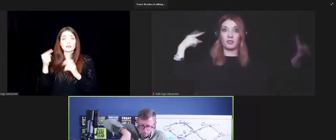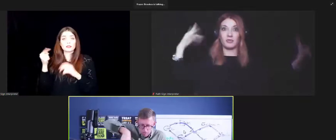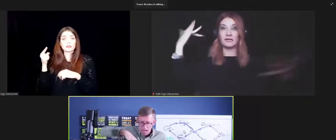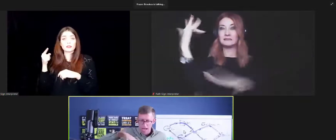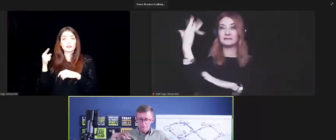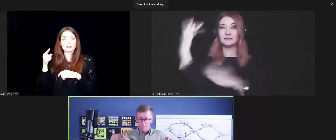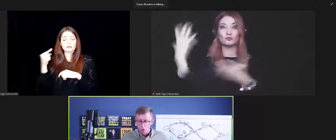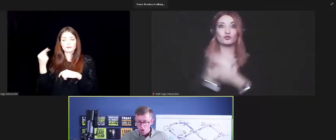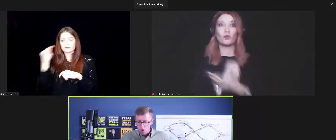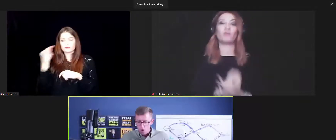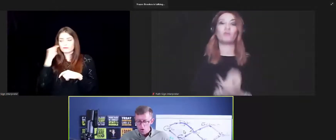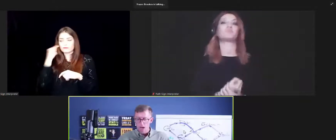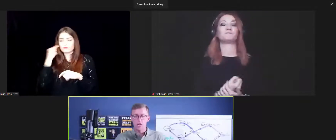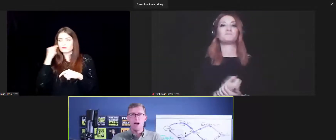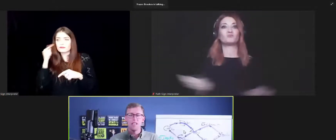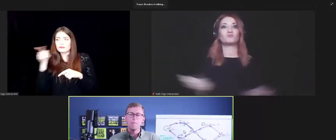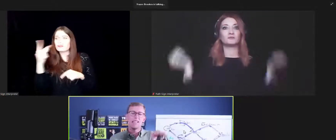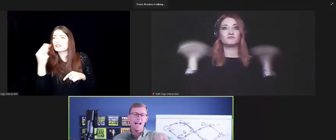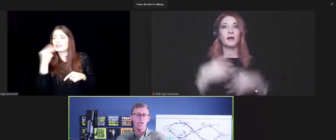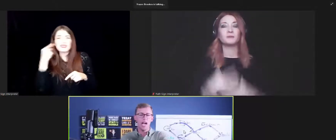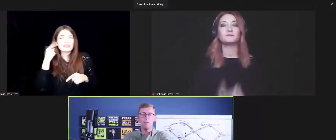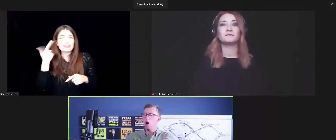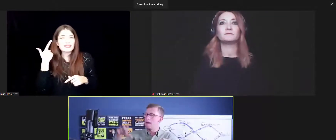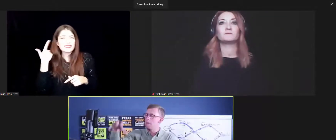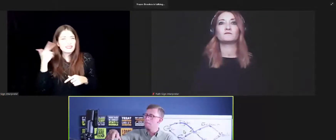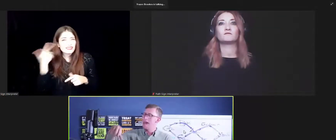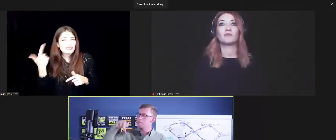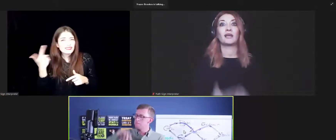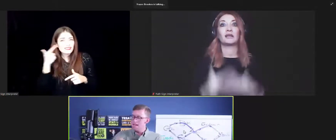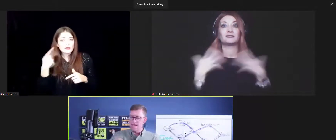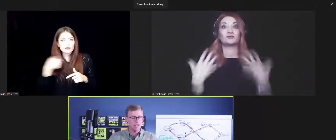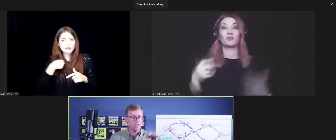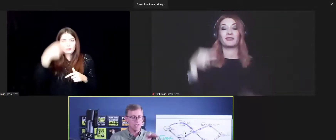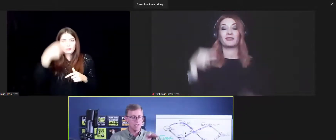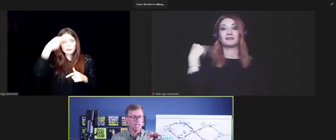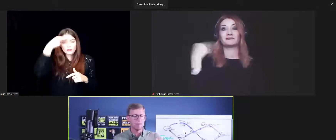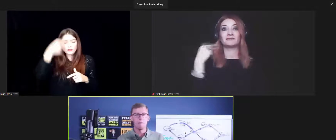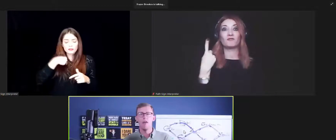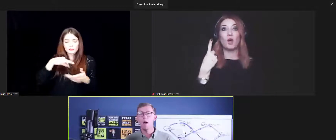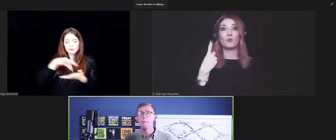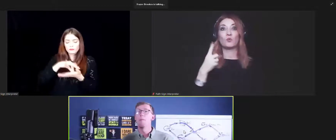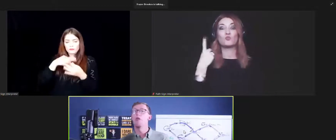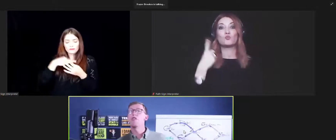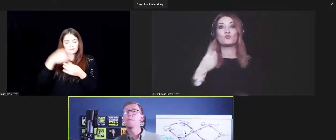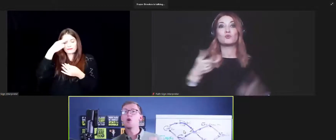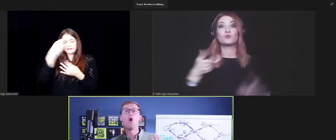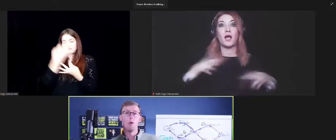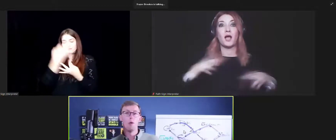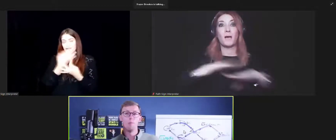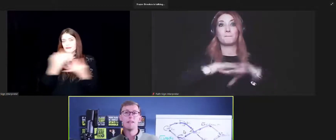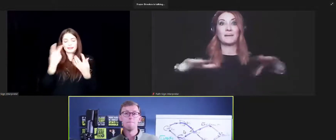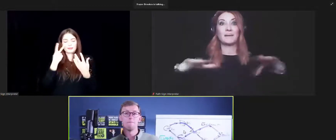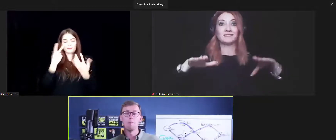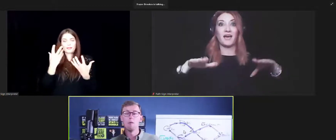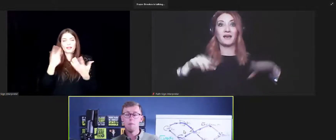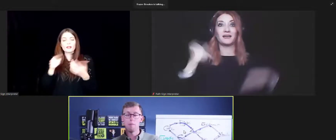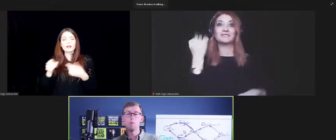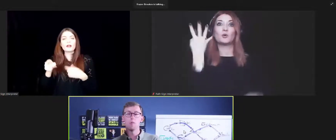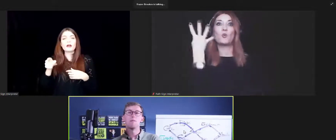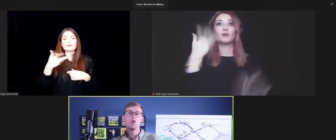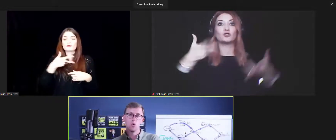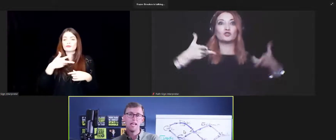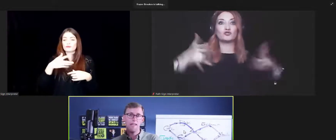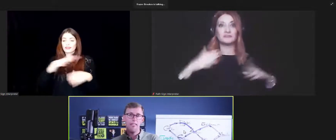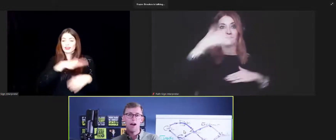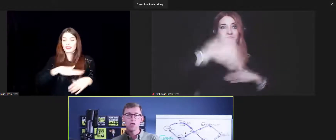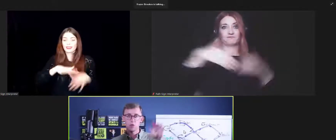table and 4 chairs around it. My dad sat in one, my mum next, me next, and then my brother's name's Corbin. My mum's name's